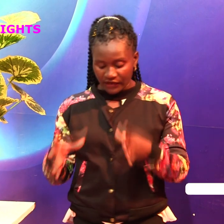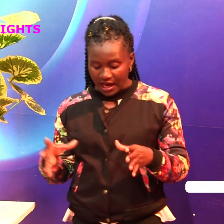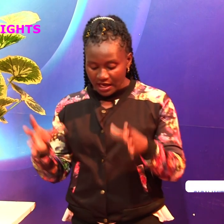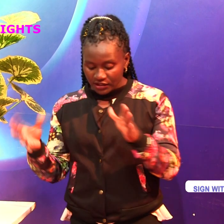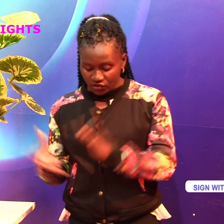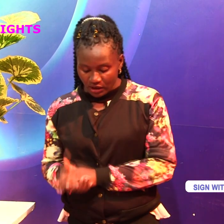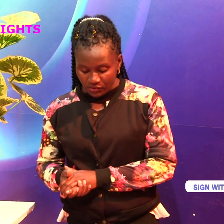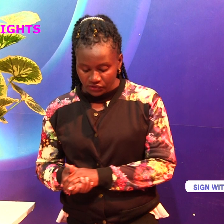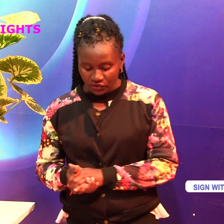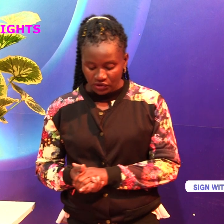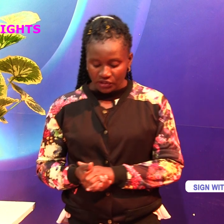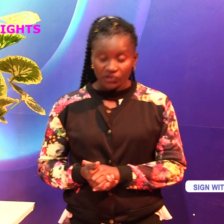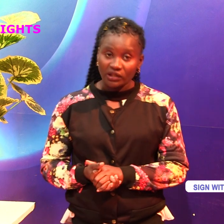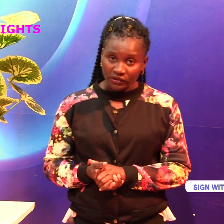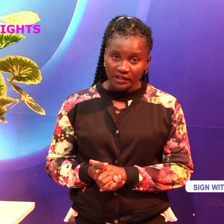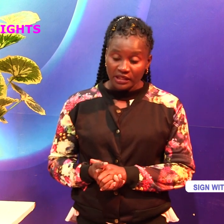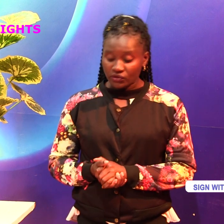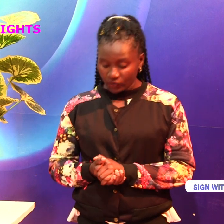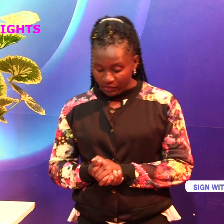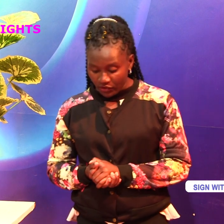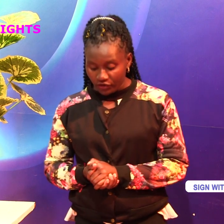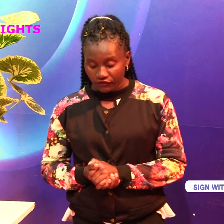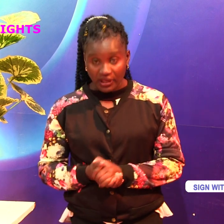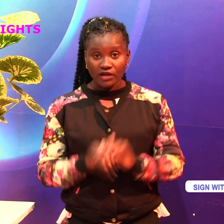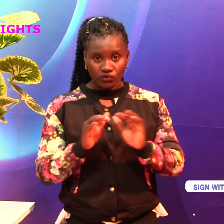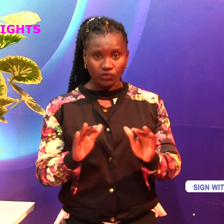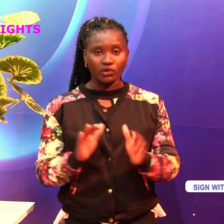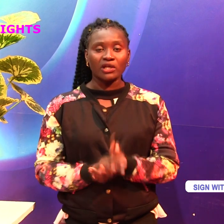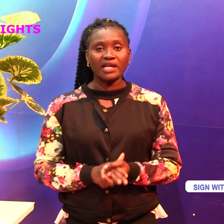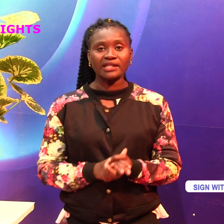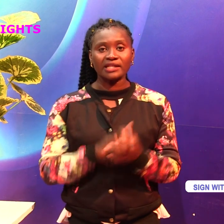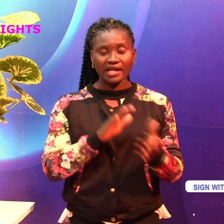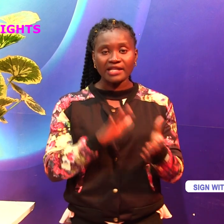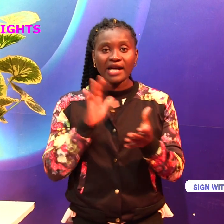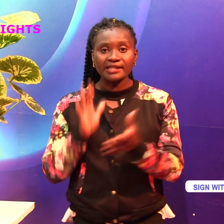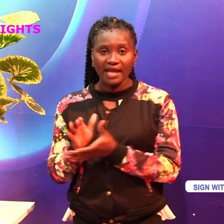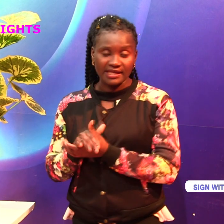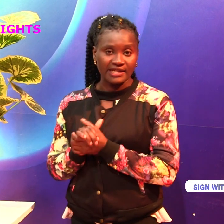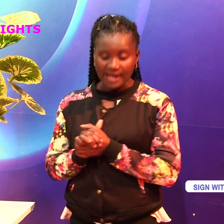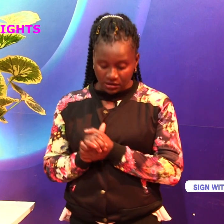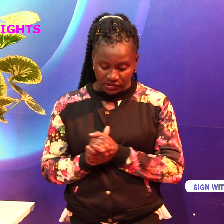fear trouble. So children, trouble, fear, true. That is in Kenya Sign Language.